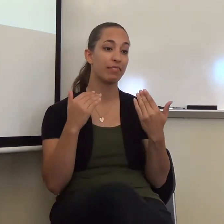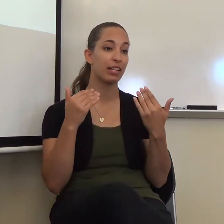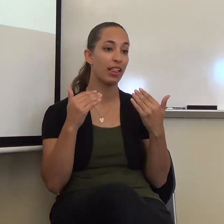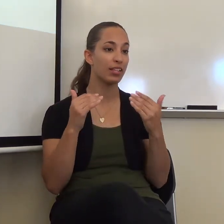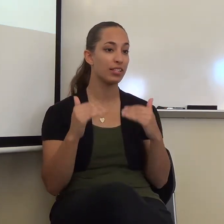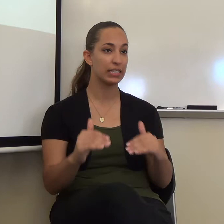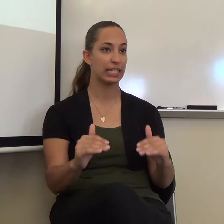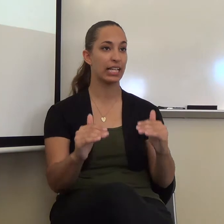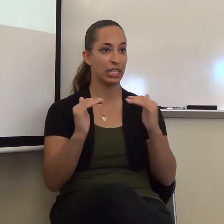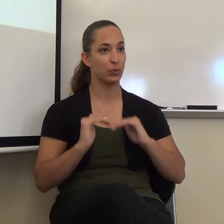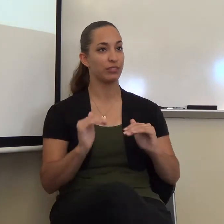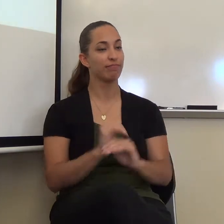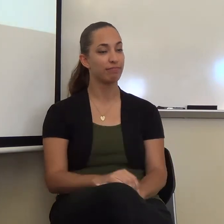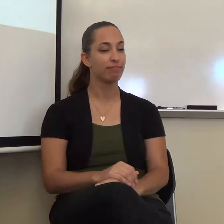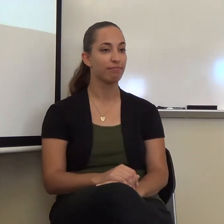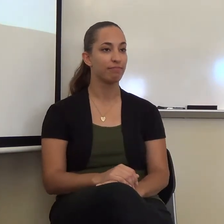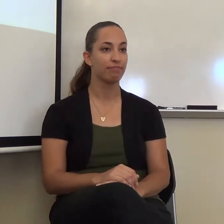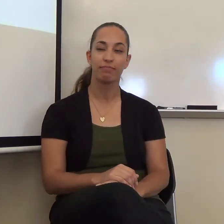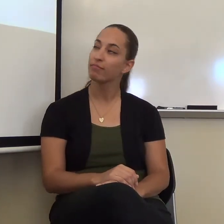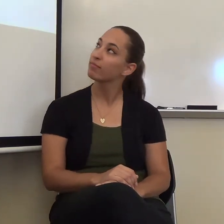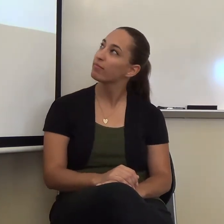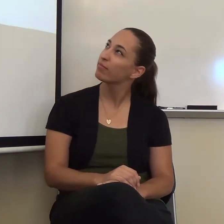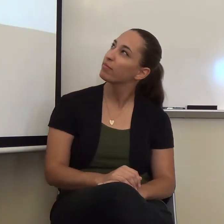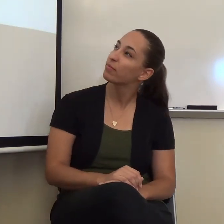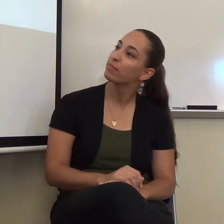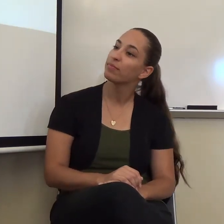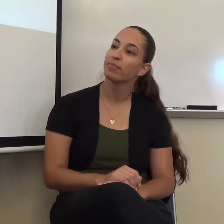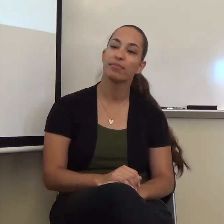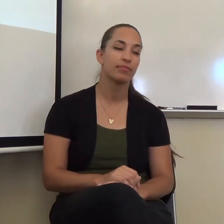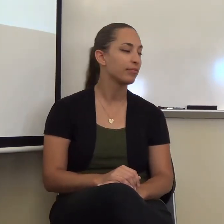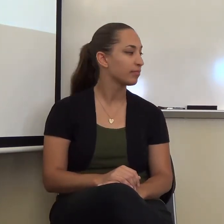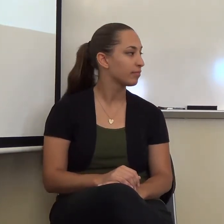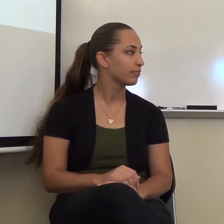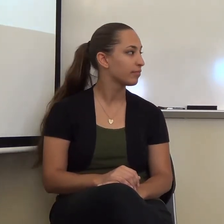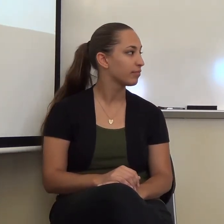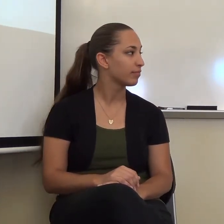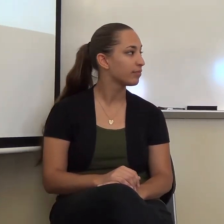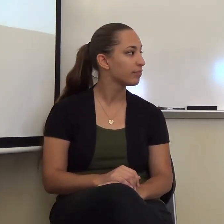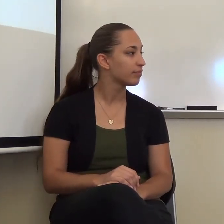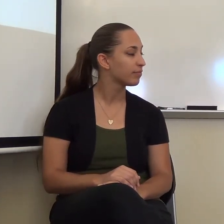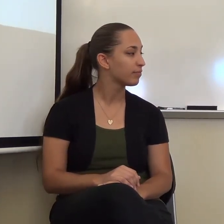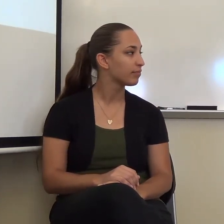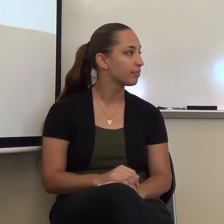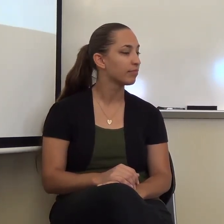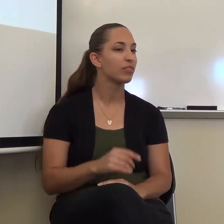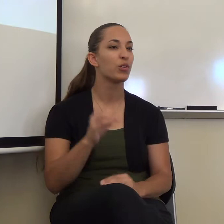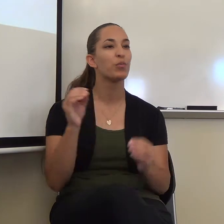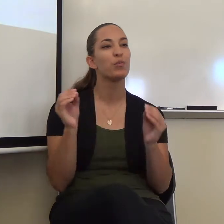the next one. This one is more user-friendly